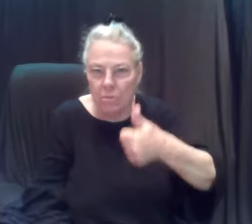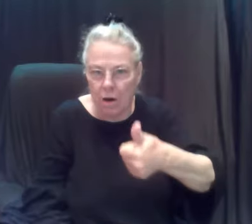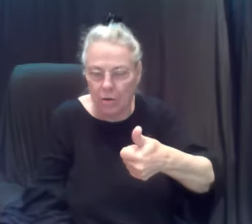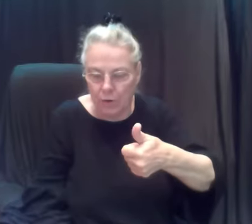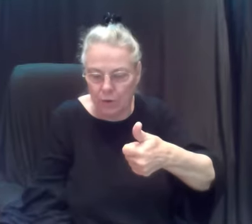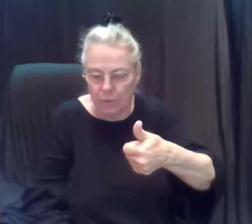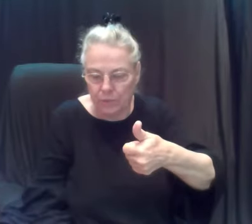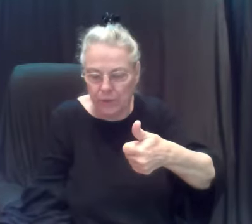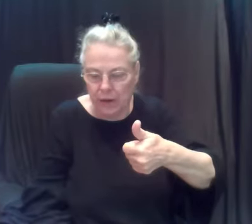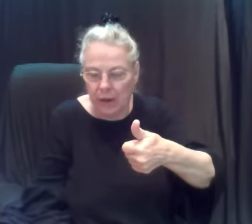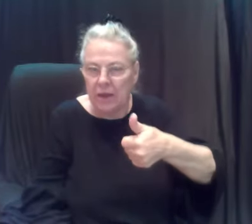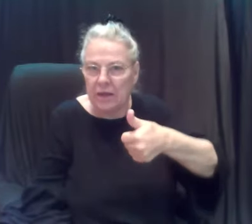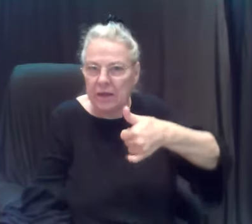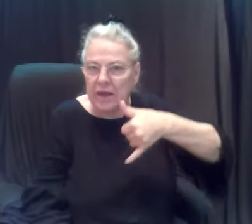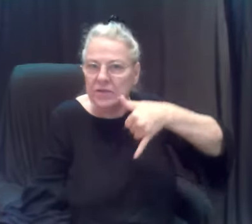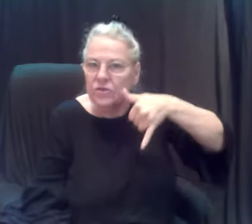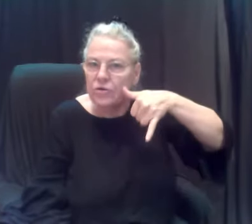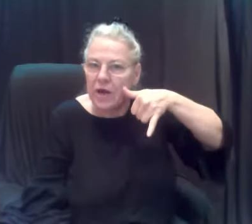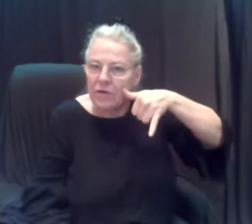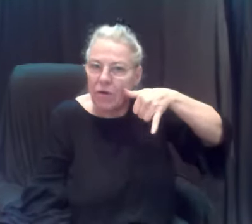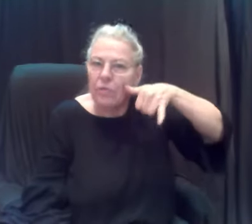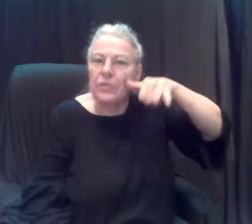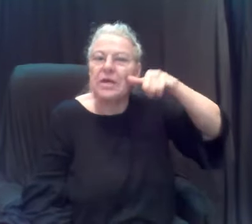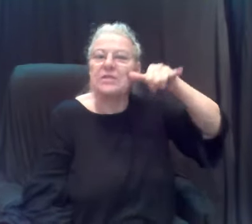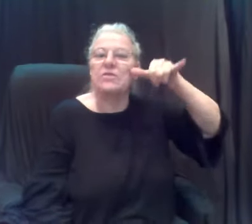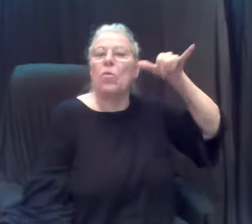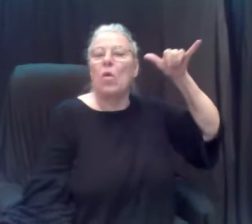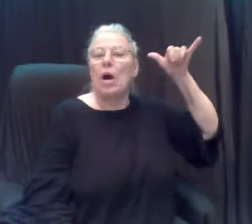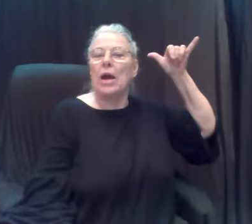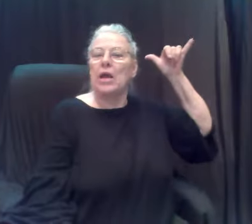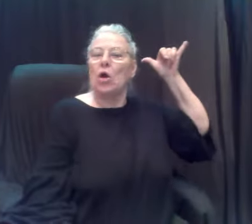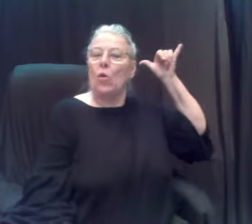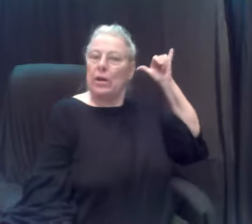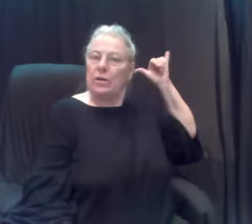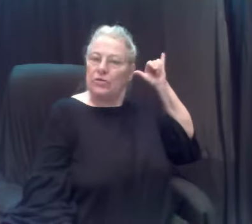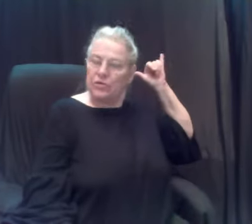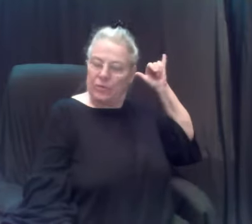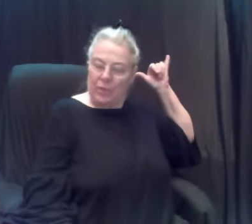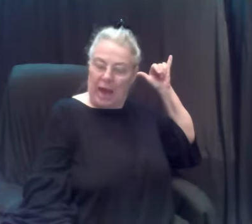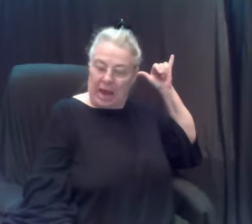Tomorrow. Yesterday, though, is the Y going to the past.